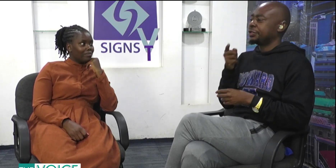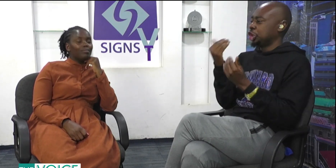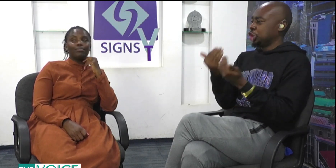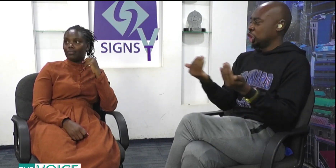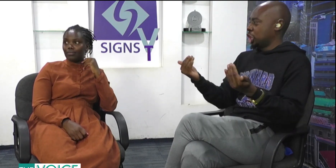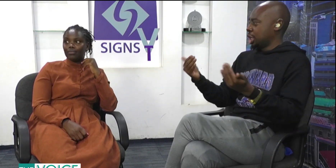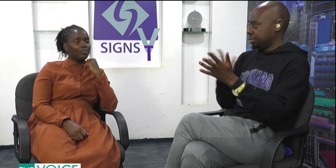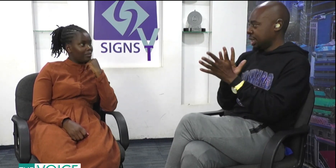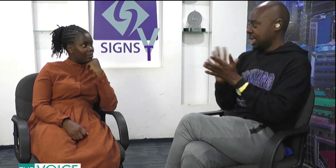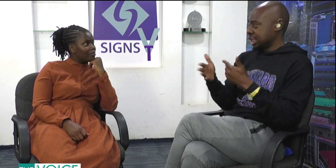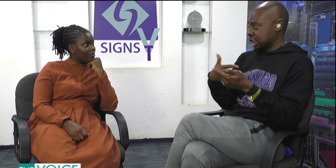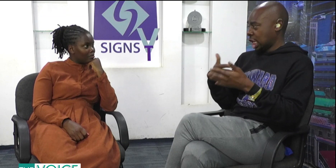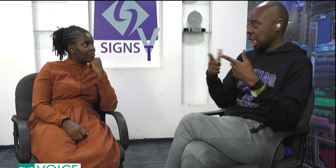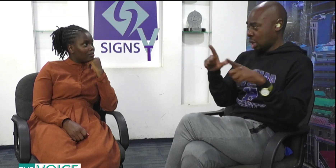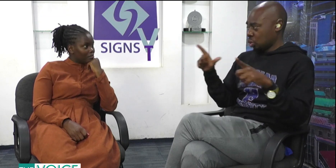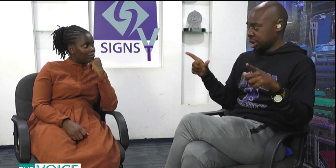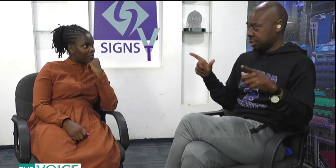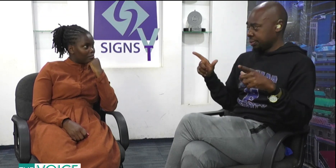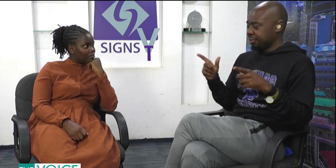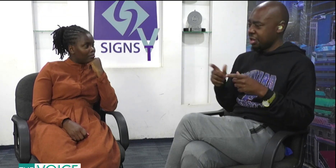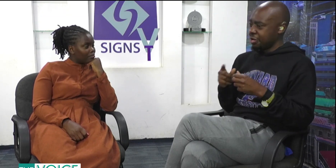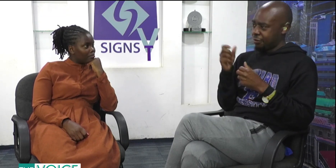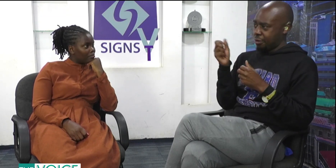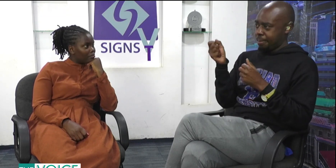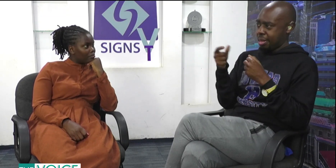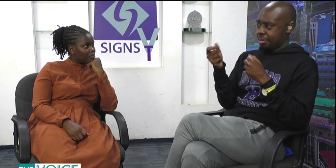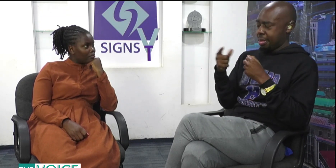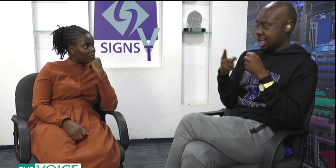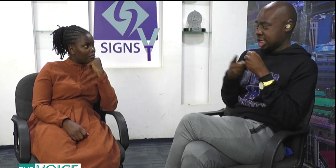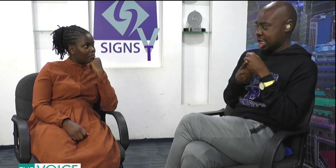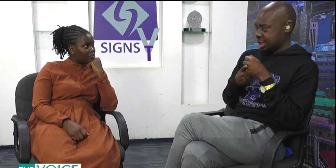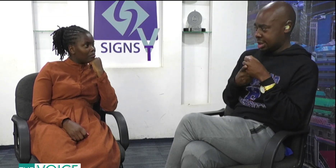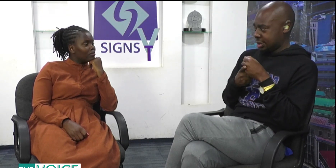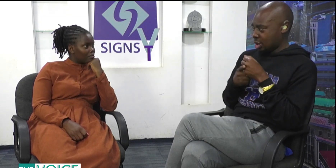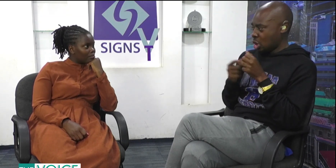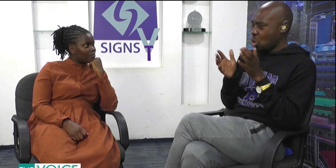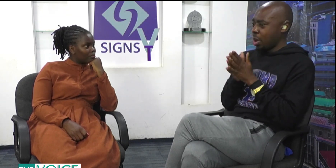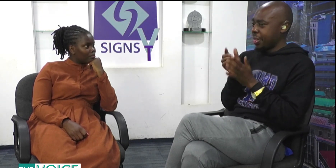Association, where I was teaching children who have deaf parents.